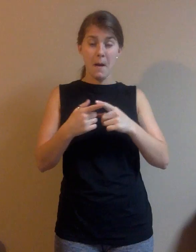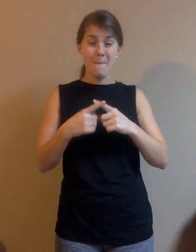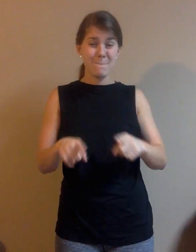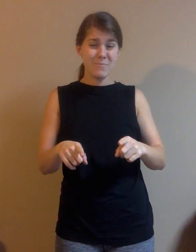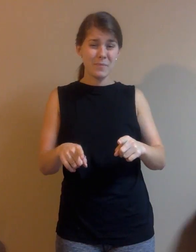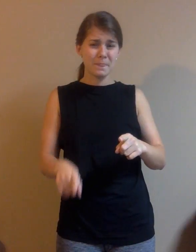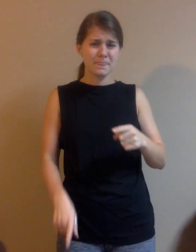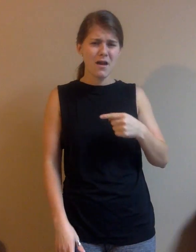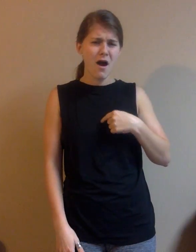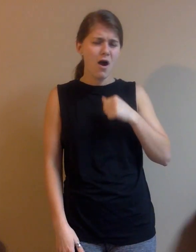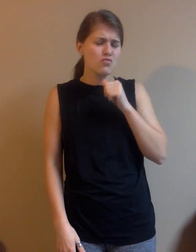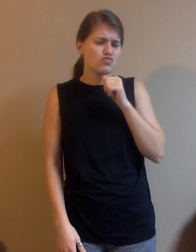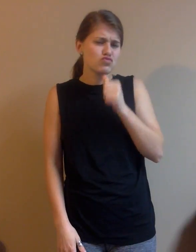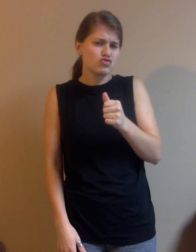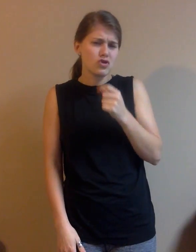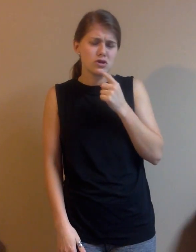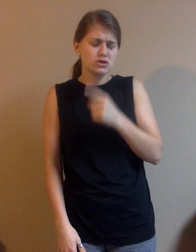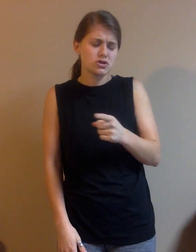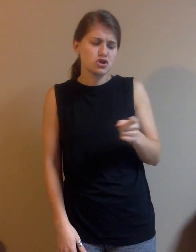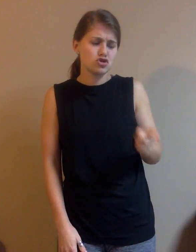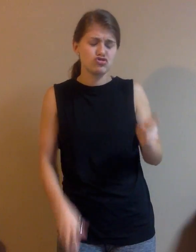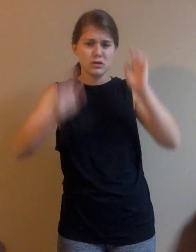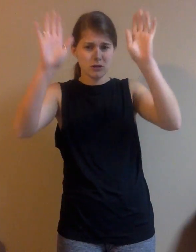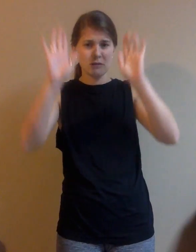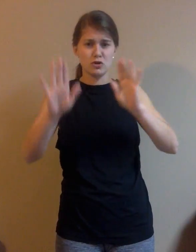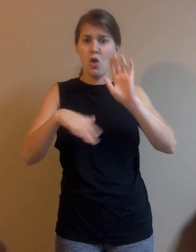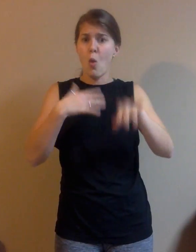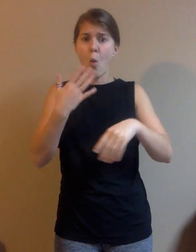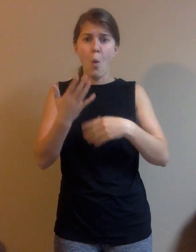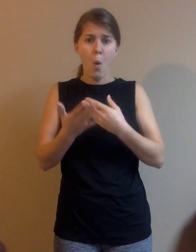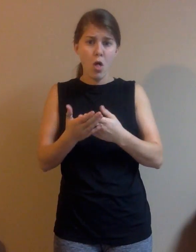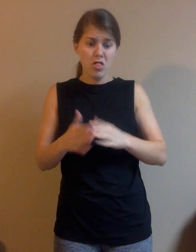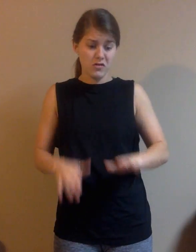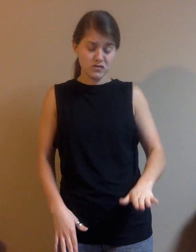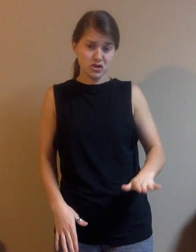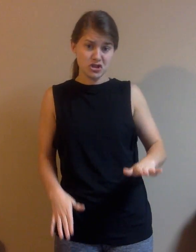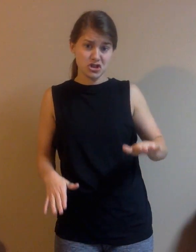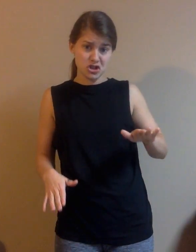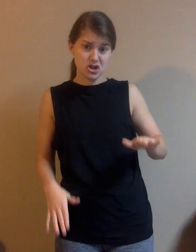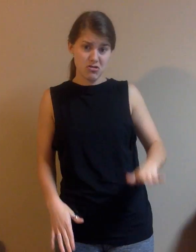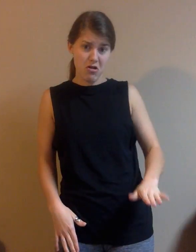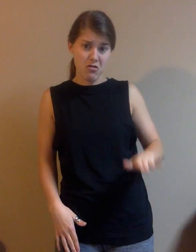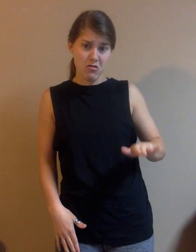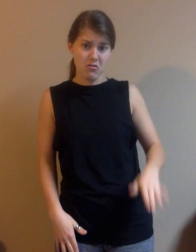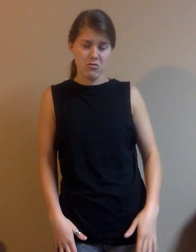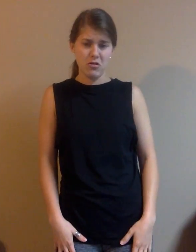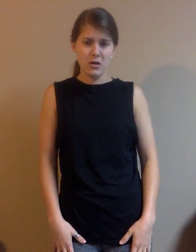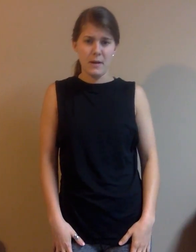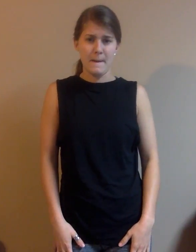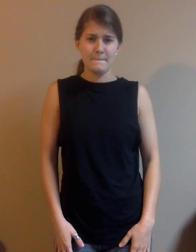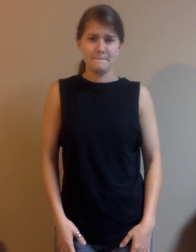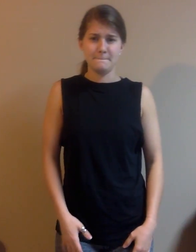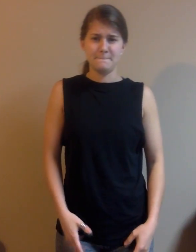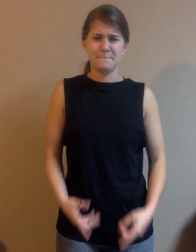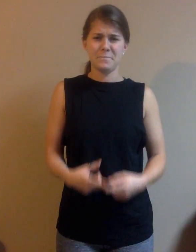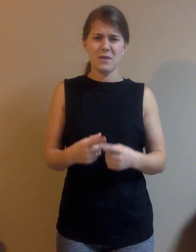of childhood. What you have there is a person of extraordinary dedication who found a talent. And my contention is all kids have tremendous talents, and we squander